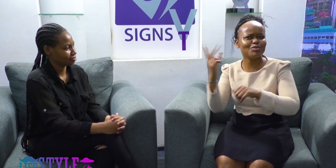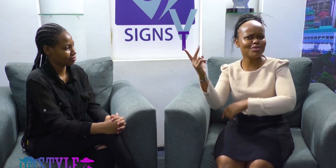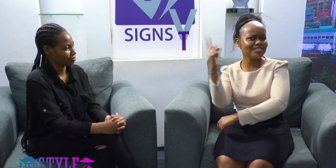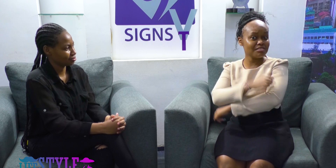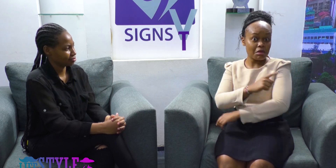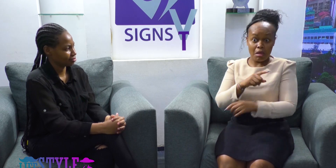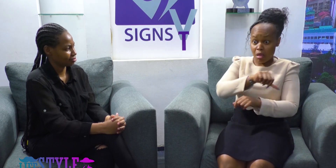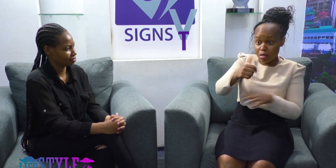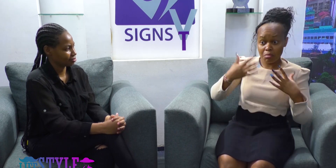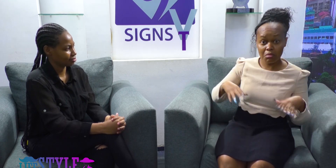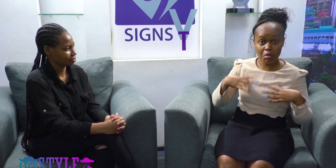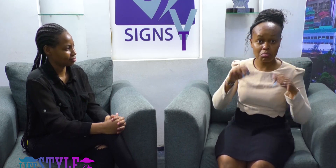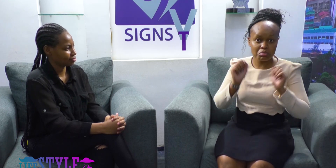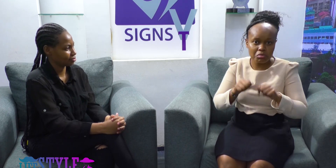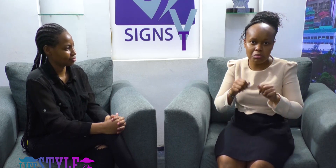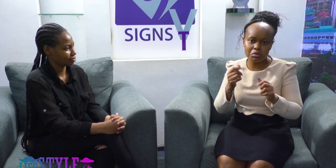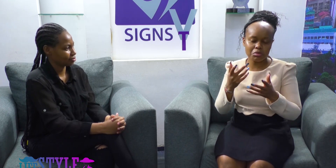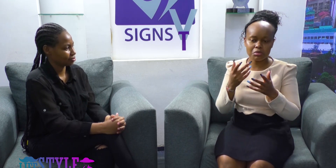this it became easier.